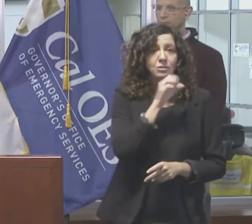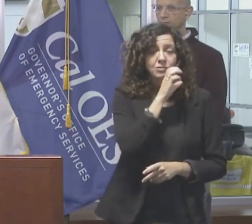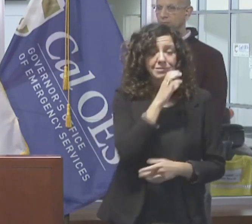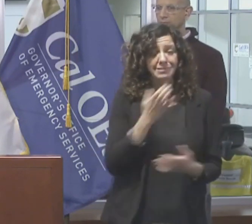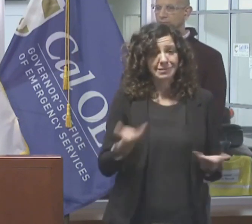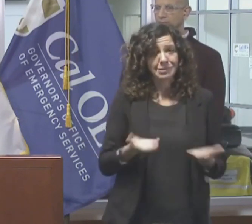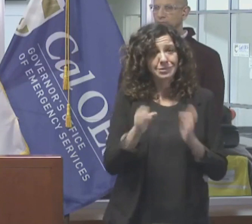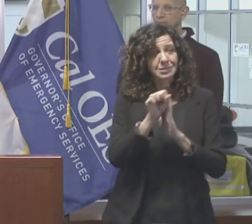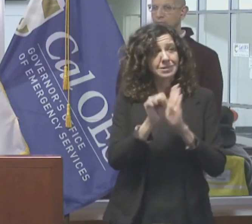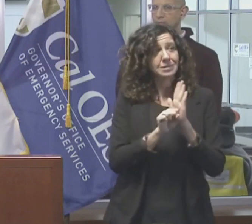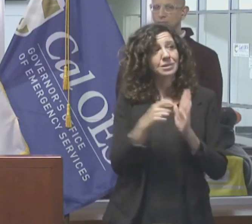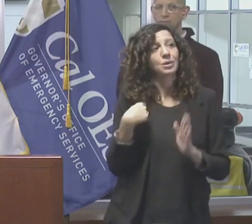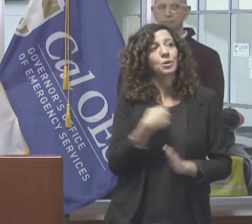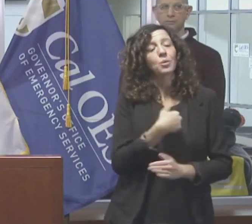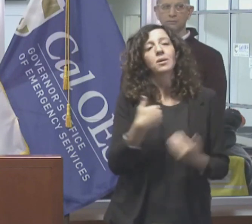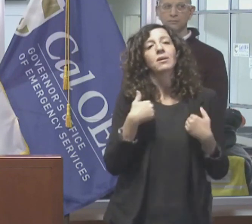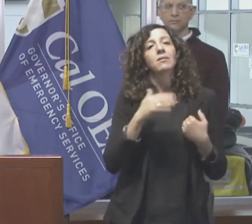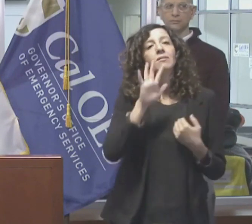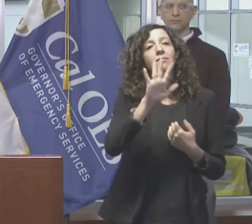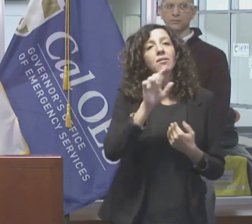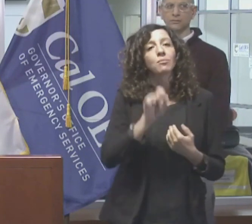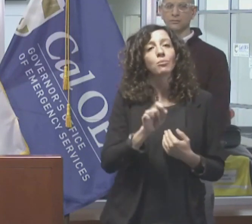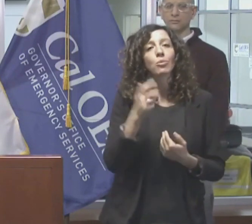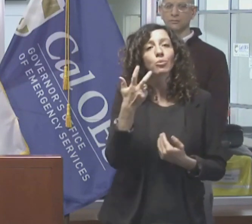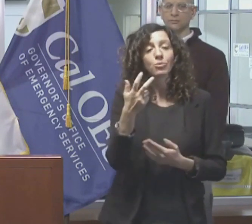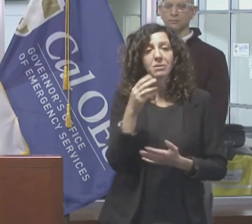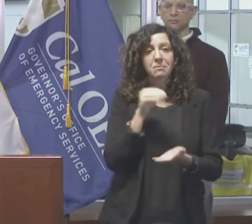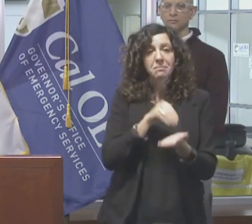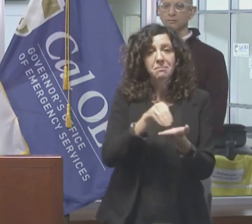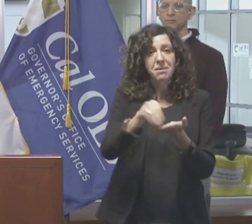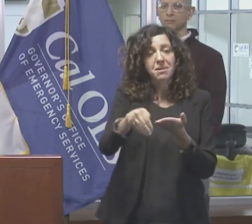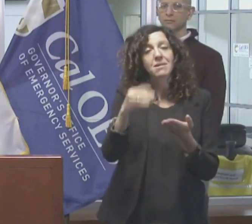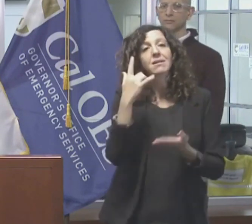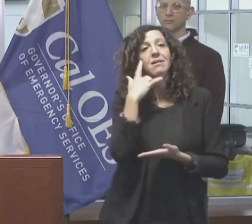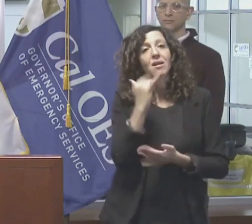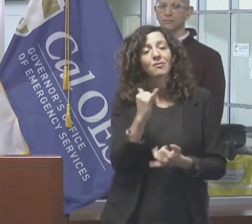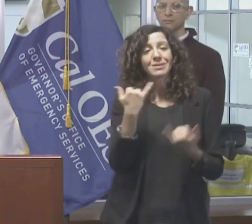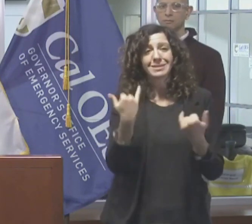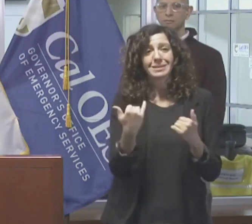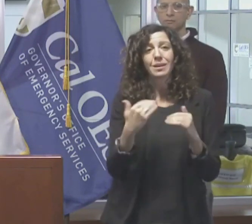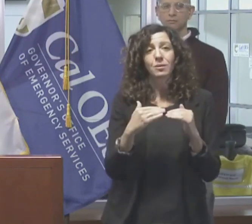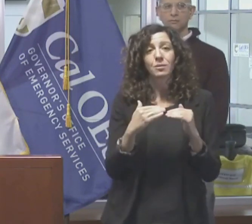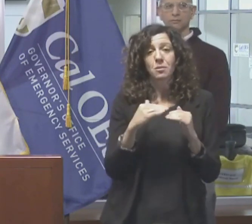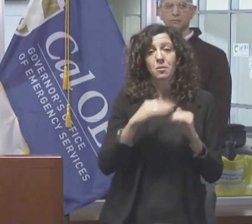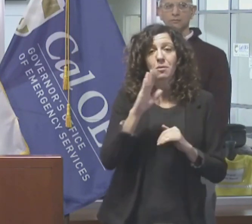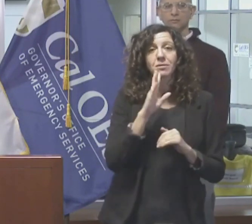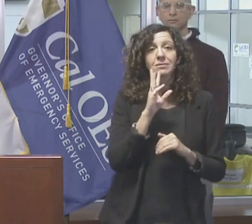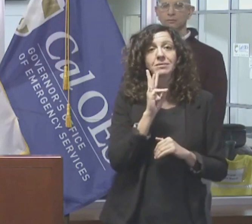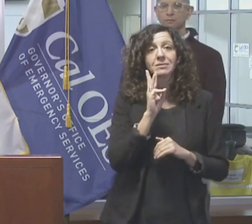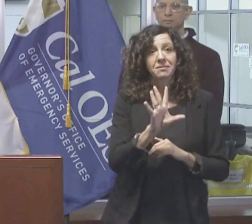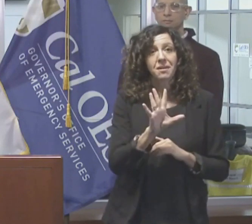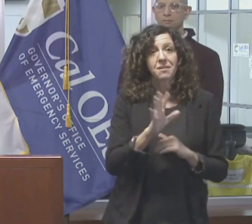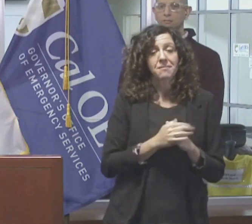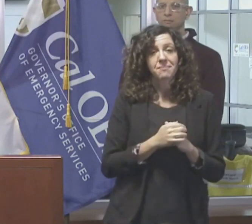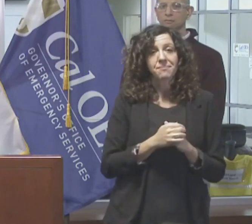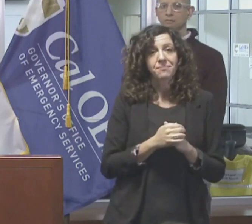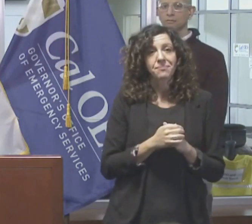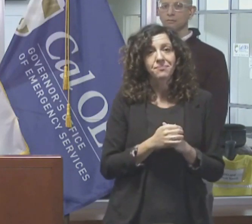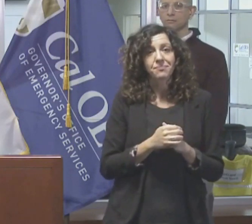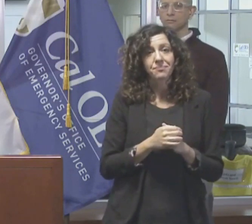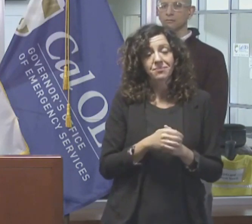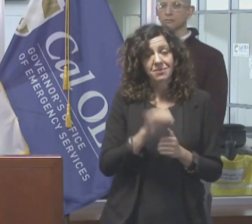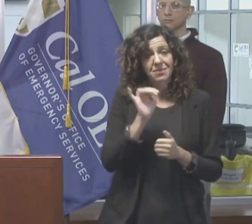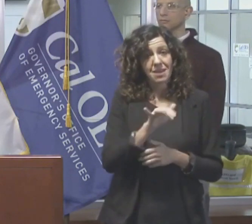estimate we have 5.3 million Californians that are 65 years or older. Of